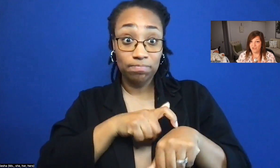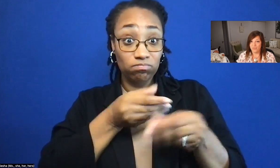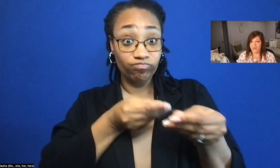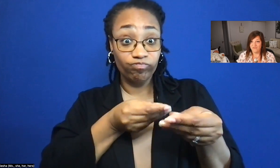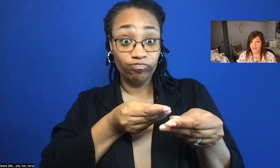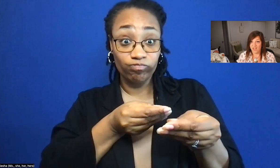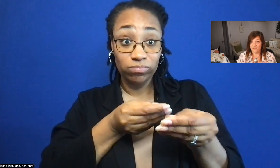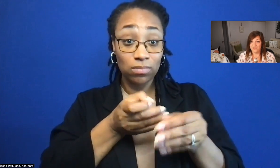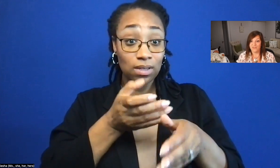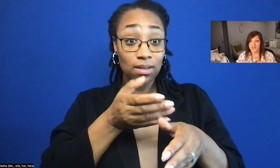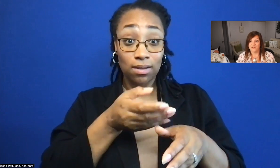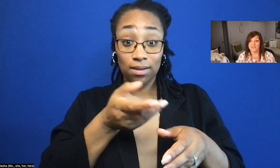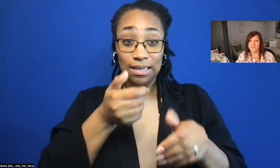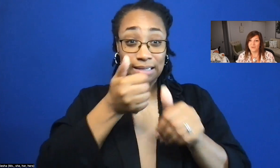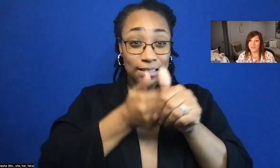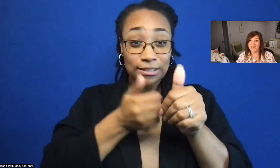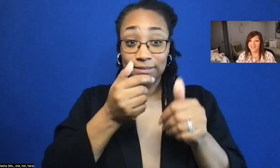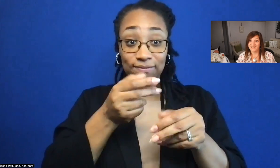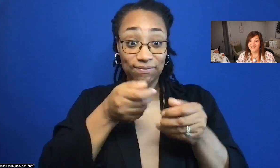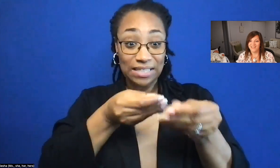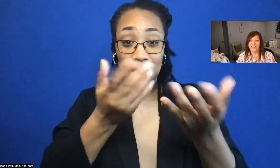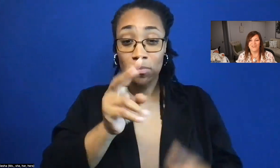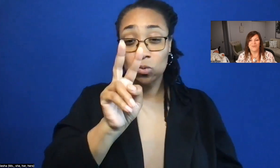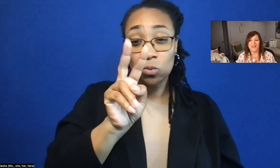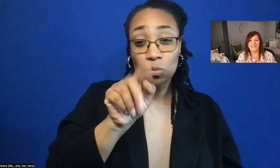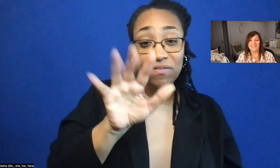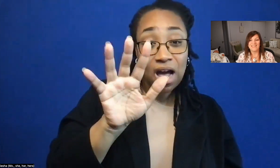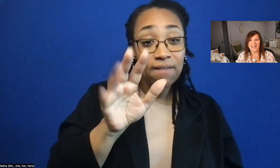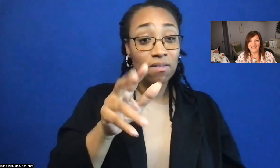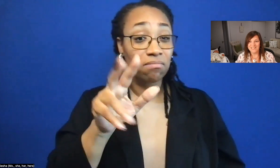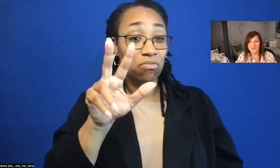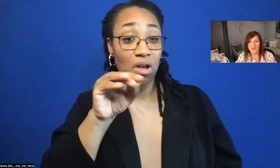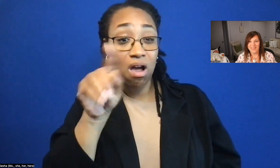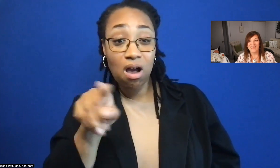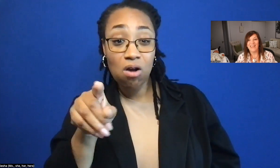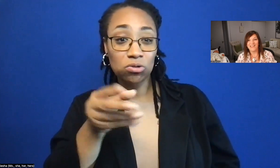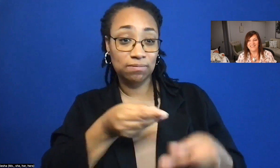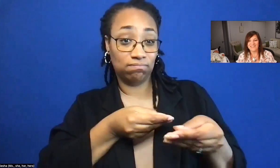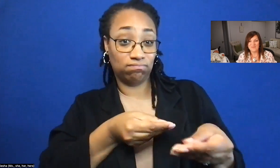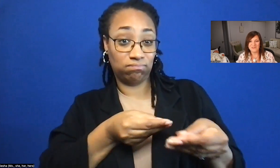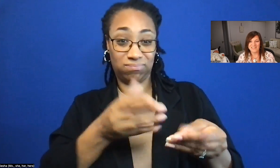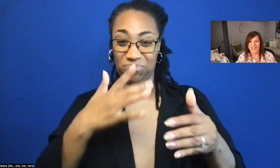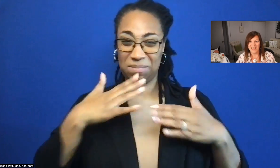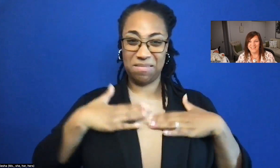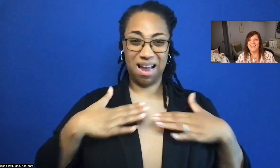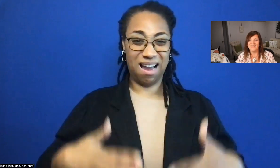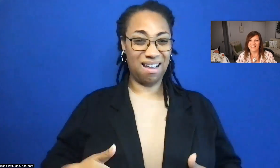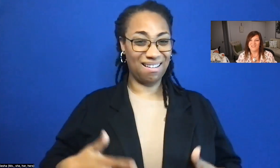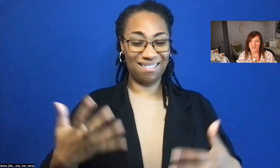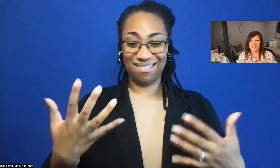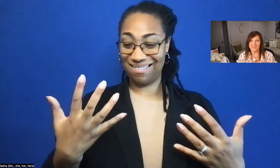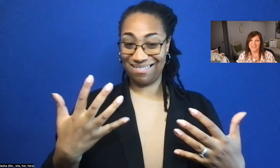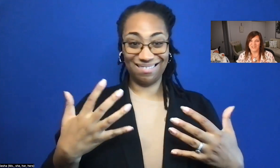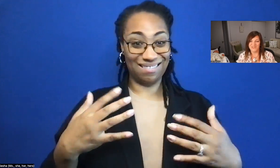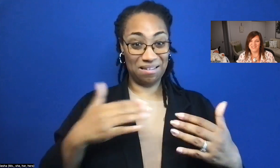about 2.5 to 3 ounces per feeding. Your body does not need to be making gallons of milk a day. That is